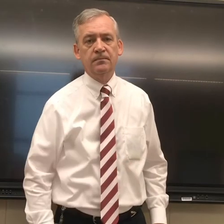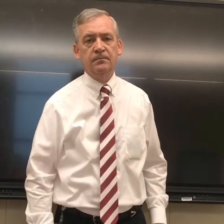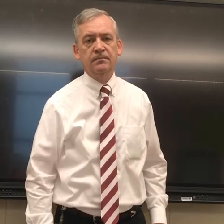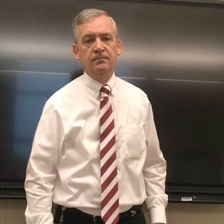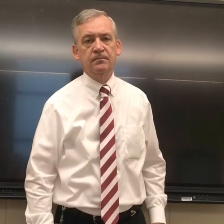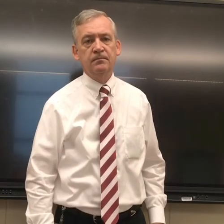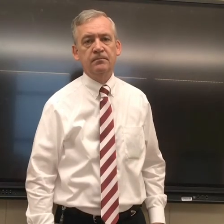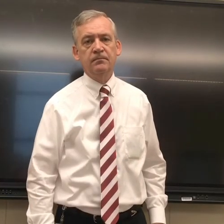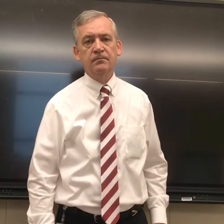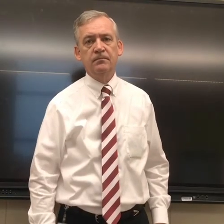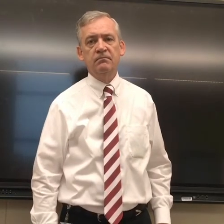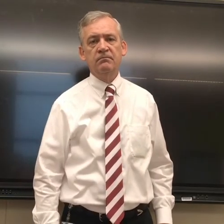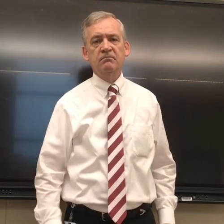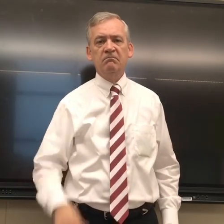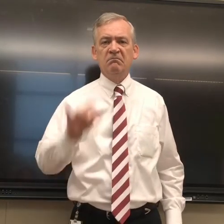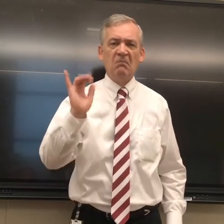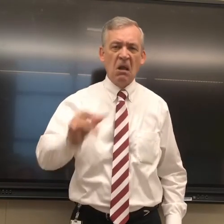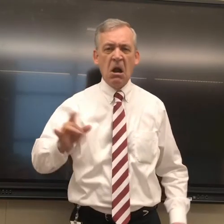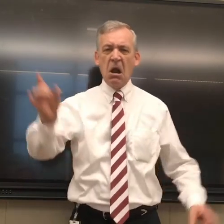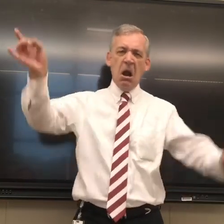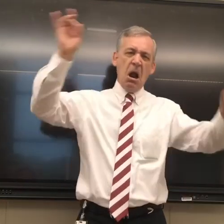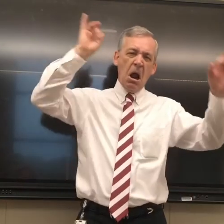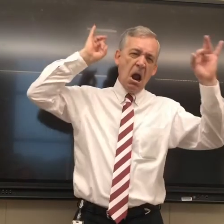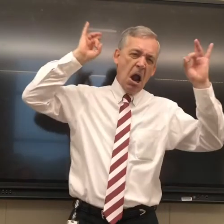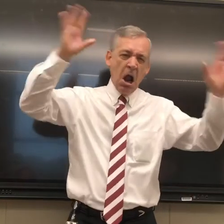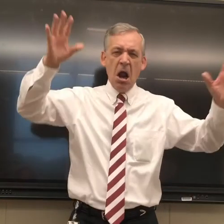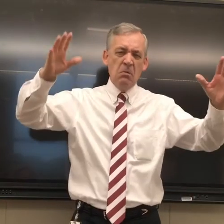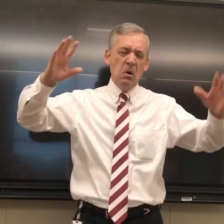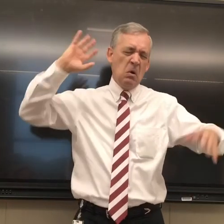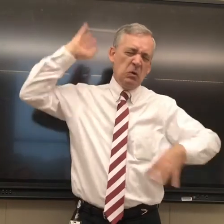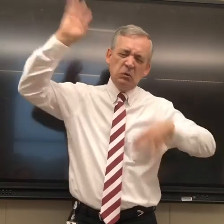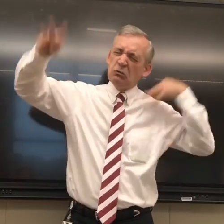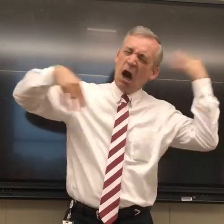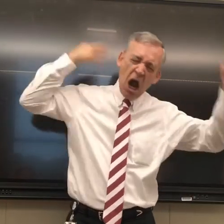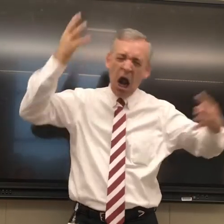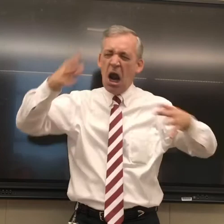That violent, crazy act was the last act of childhood.